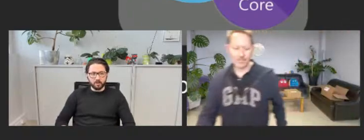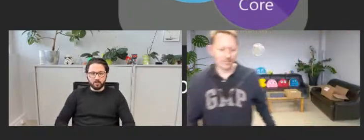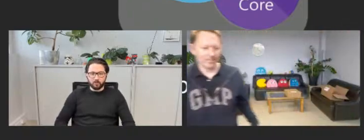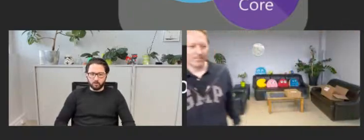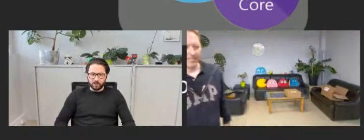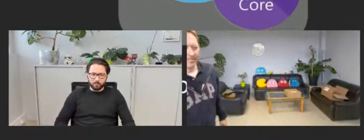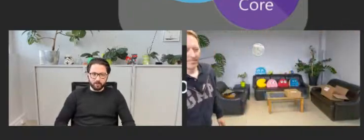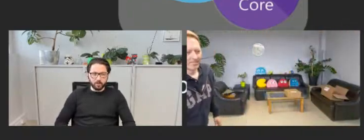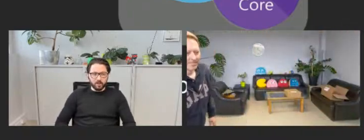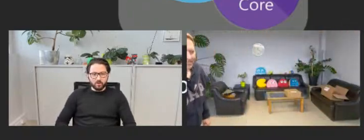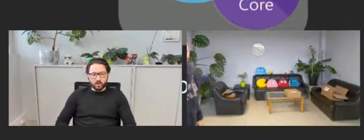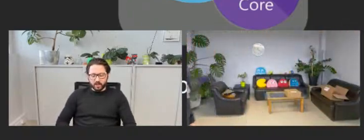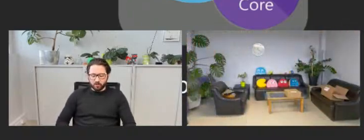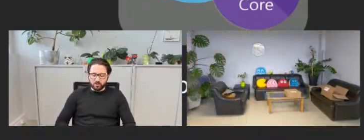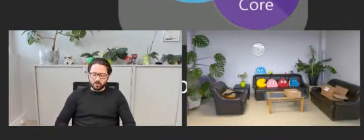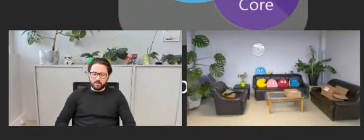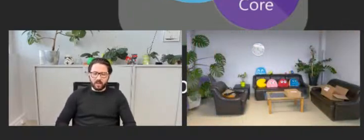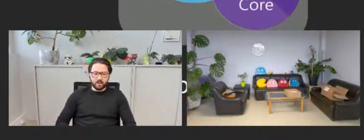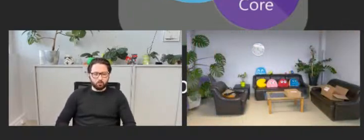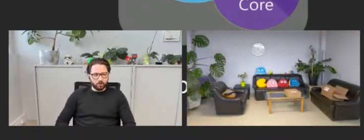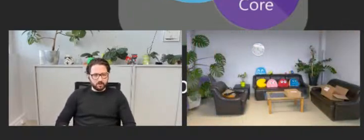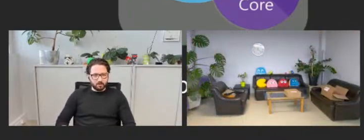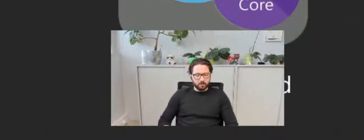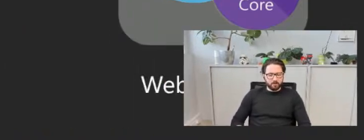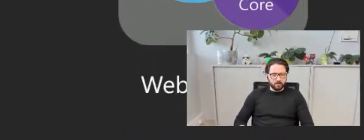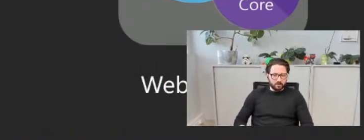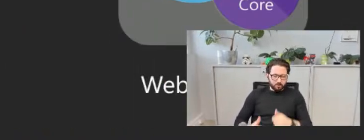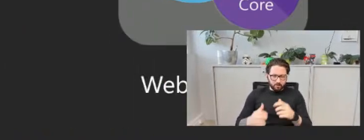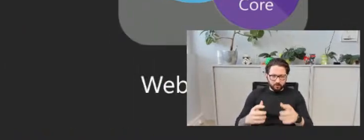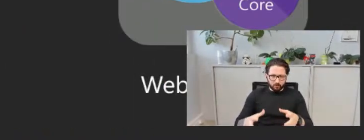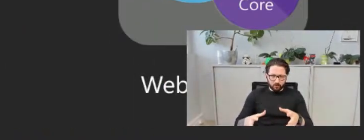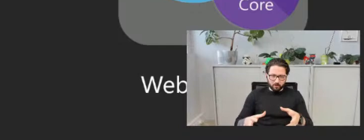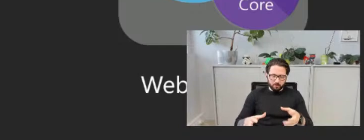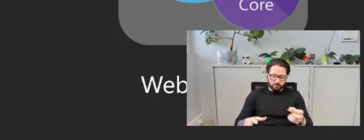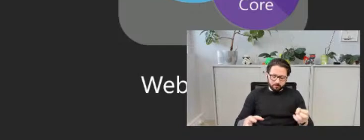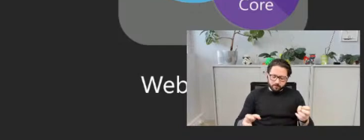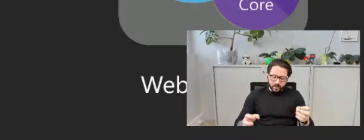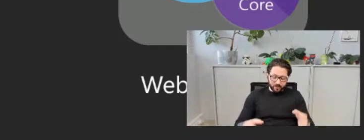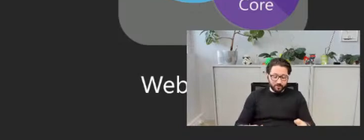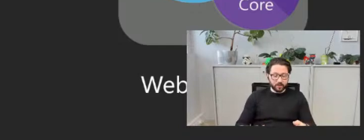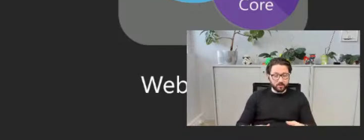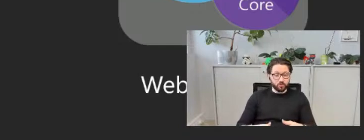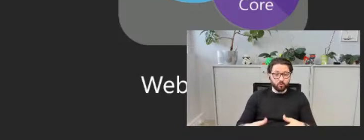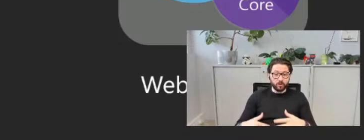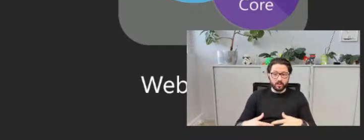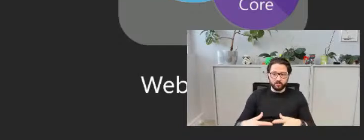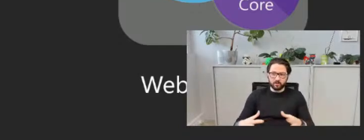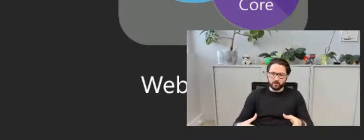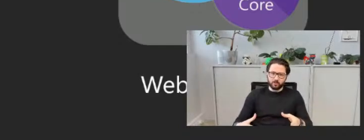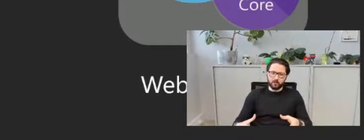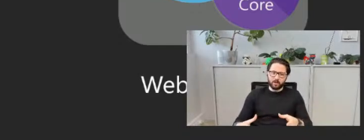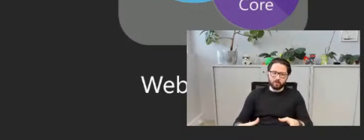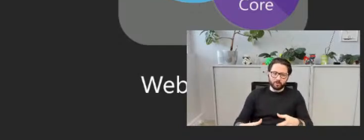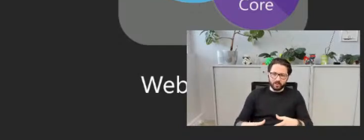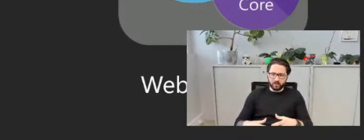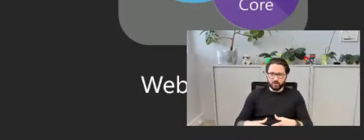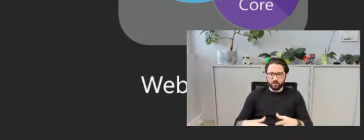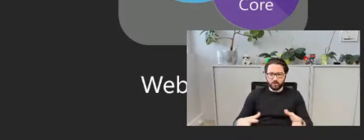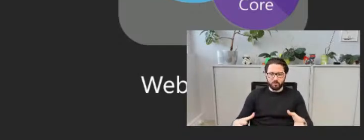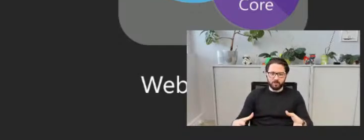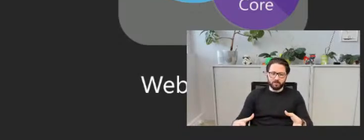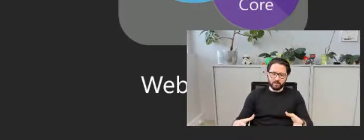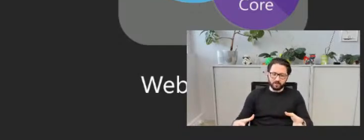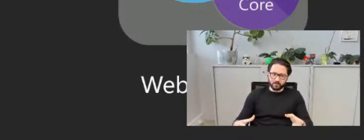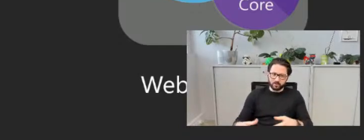C# for MediaPipe. And also the fan-out principle from Azure Function is really good for uploading